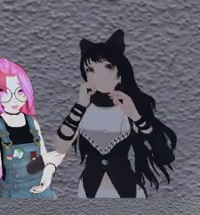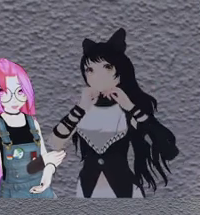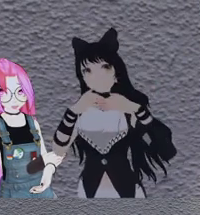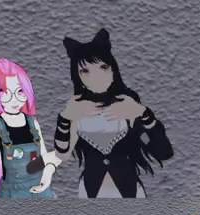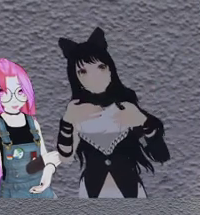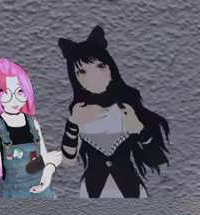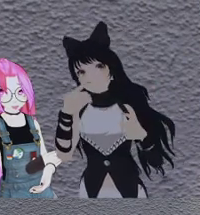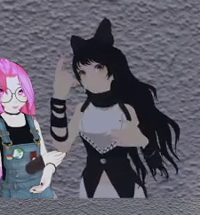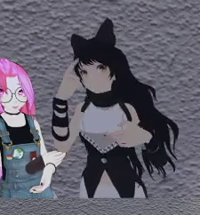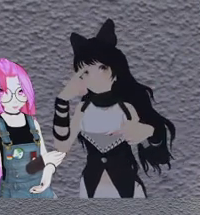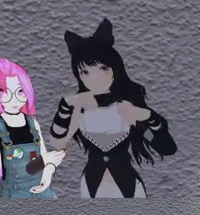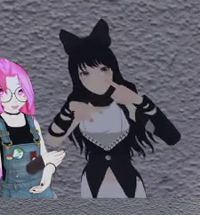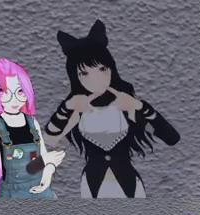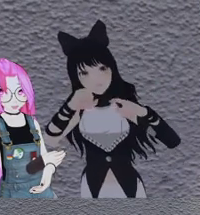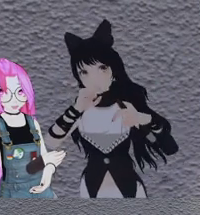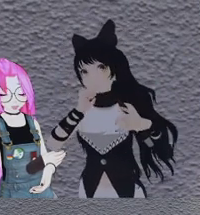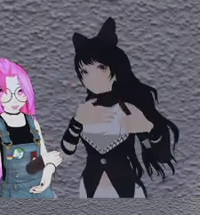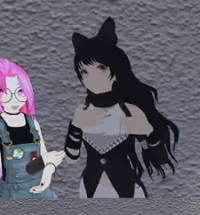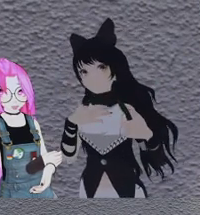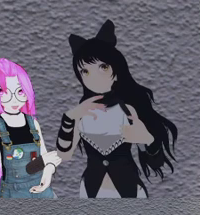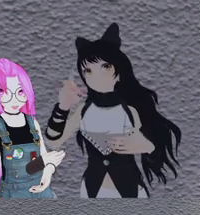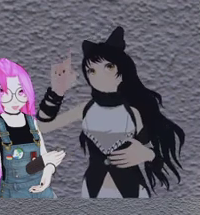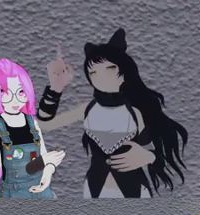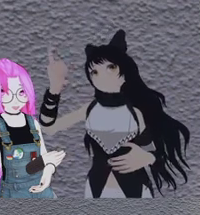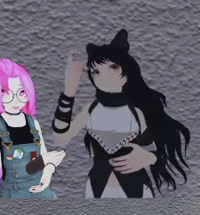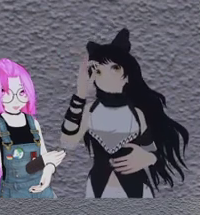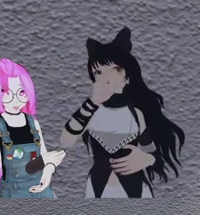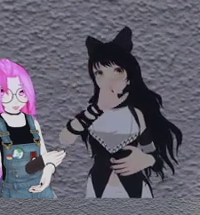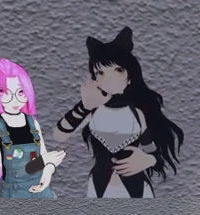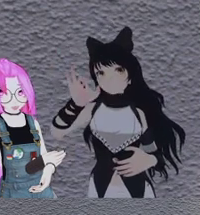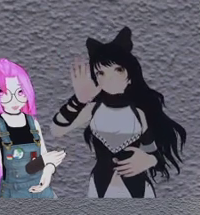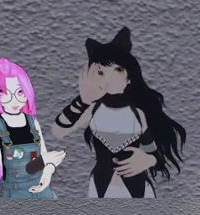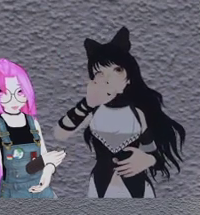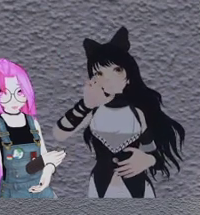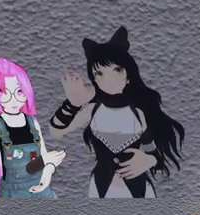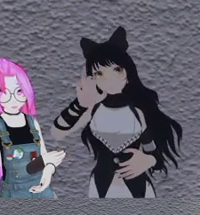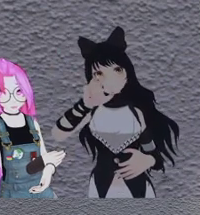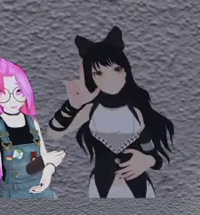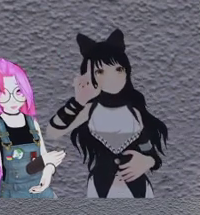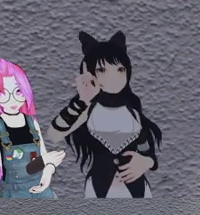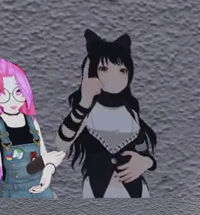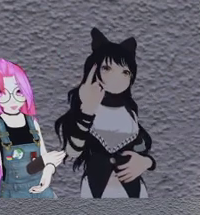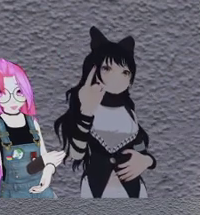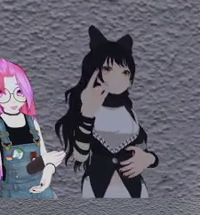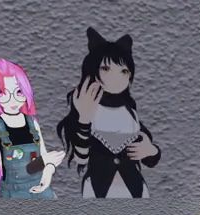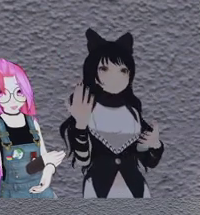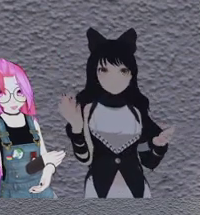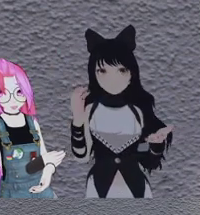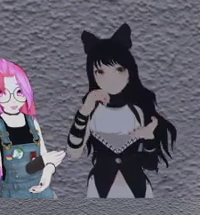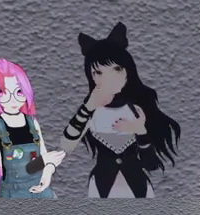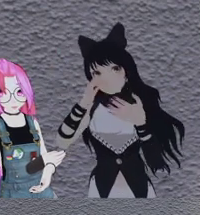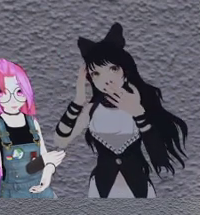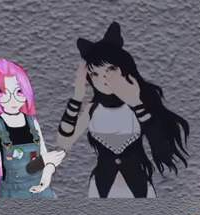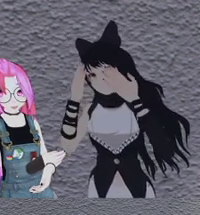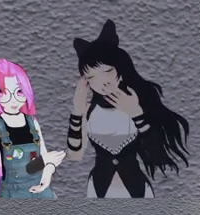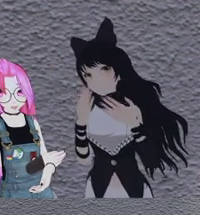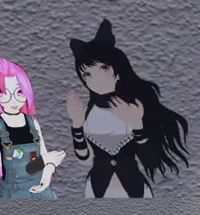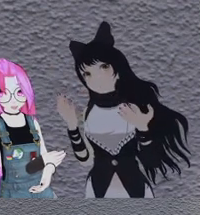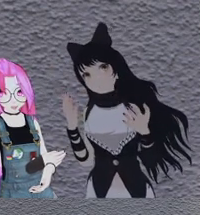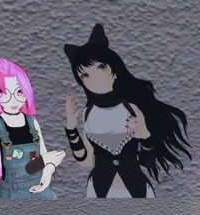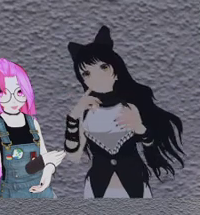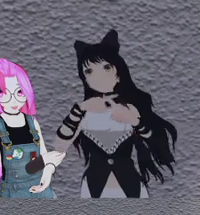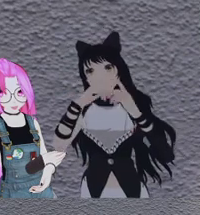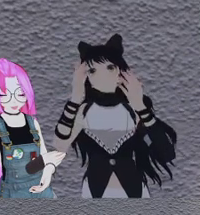is available there, and it's great. So if you don't have a sign, you really want to know it, maybe you could just finger spell it,